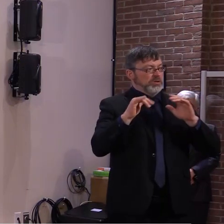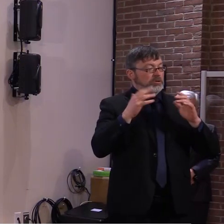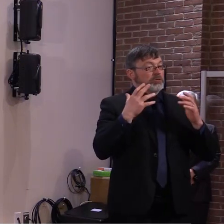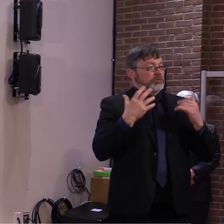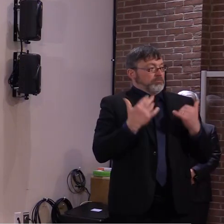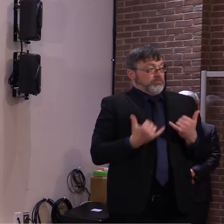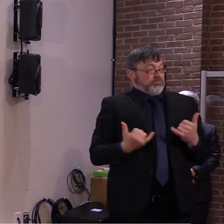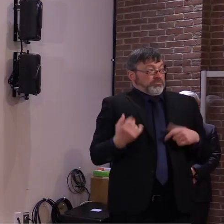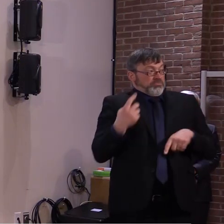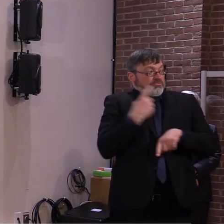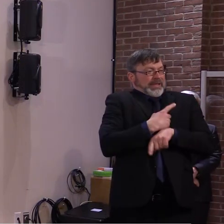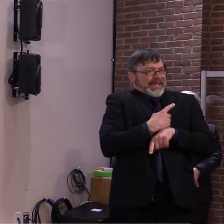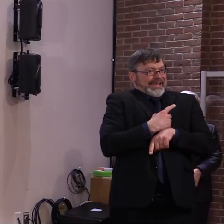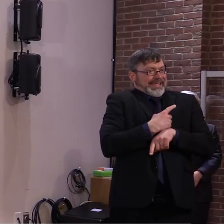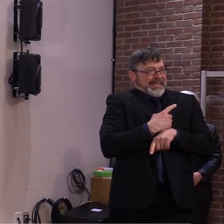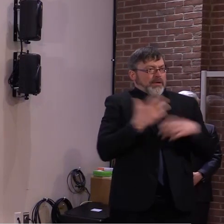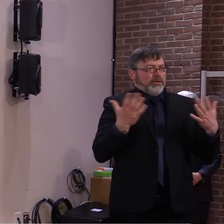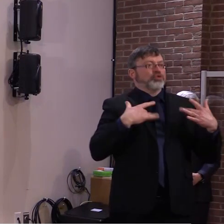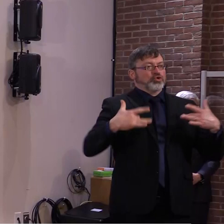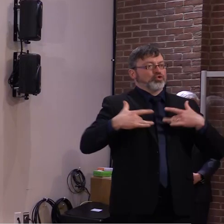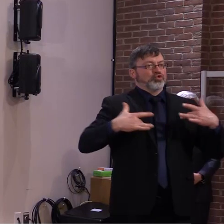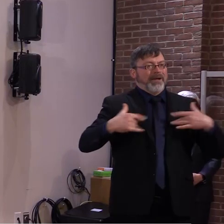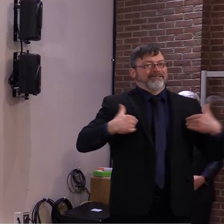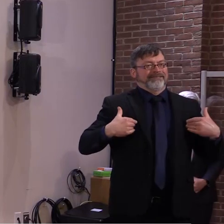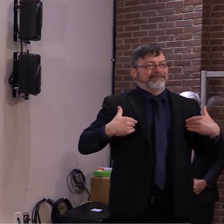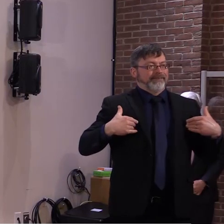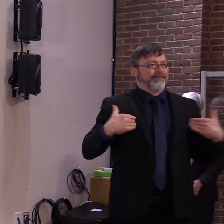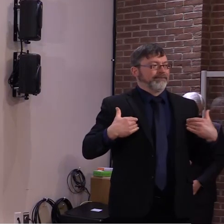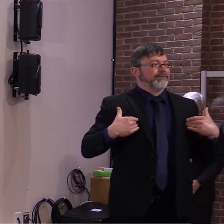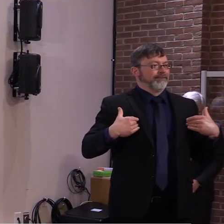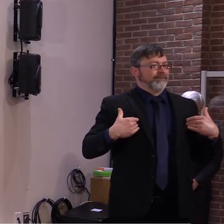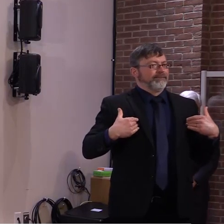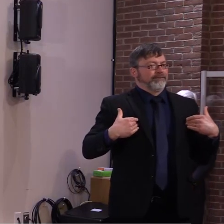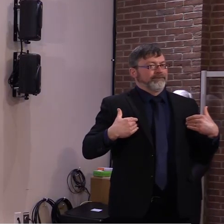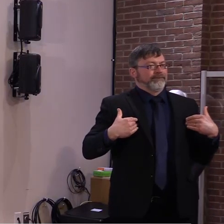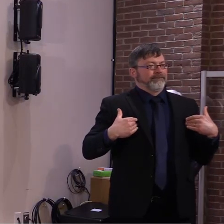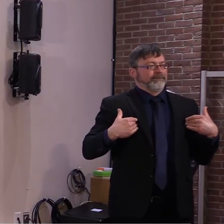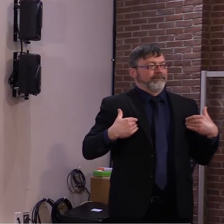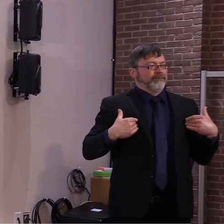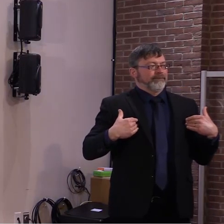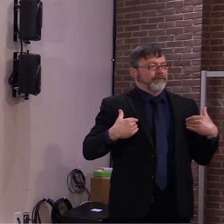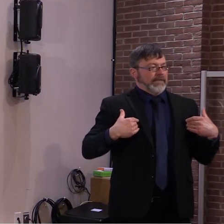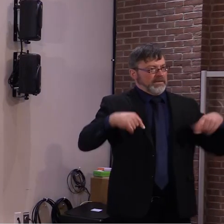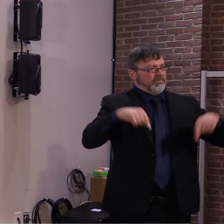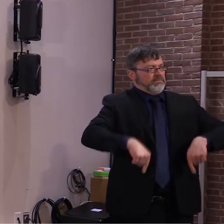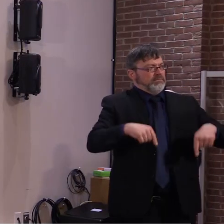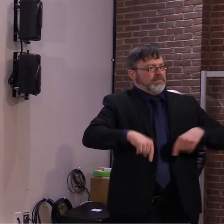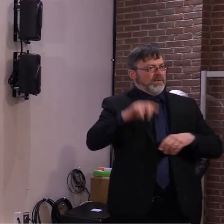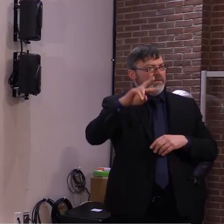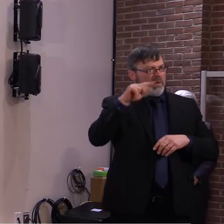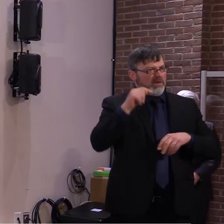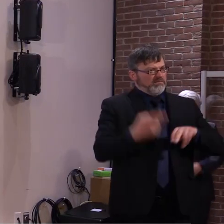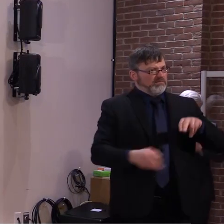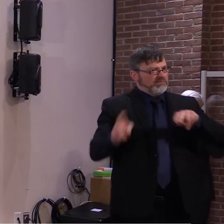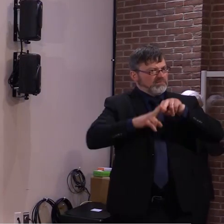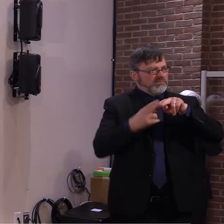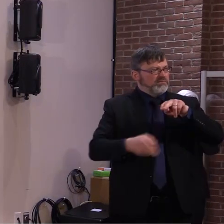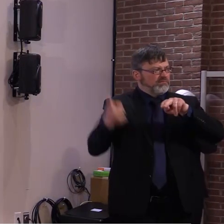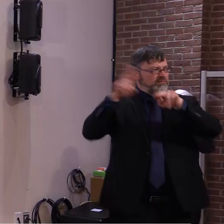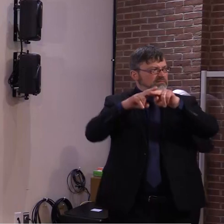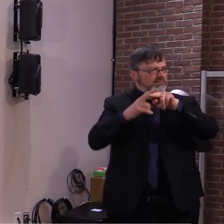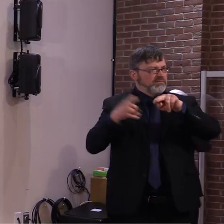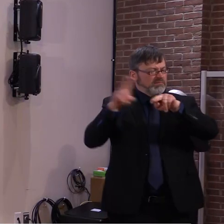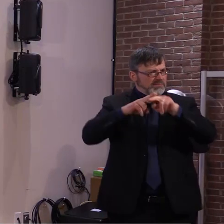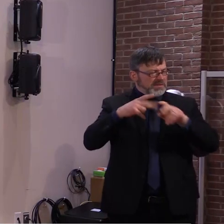concerned. Vermont is still seeing high numbers of daily cases, often reaching into the 200s